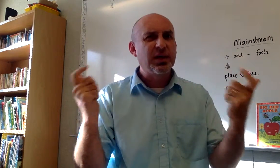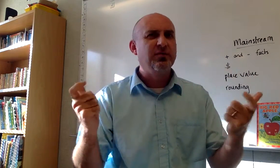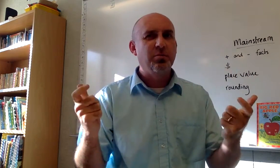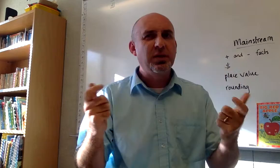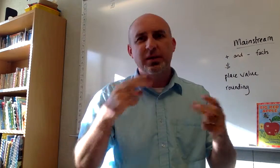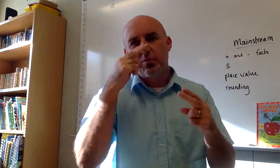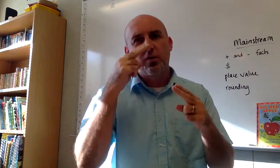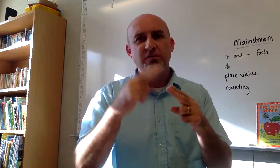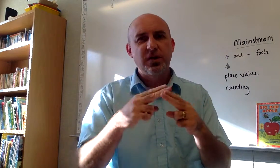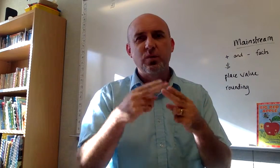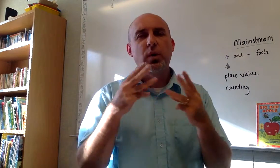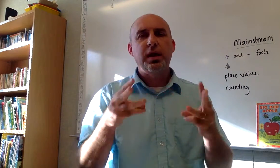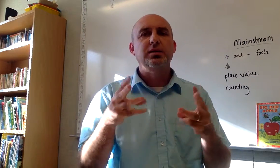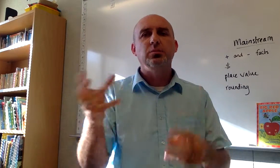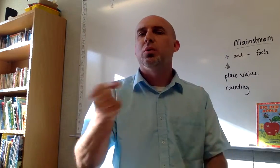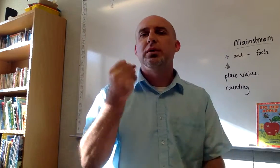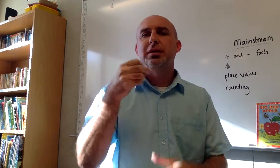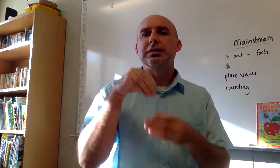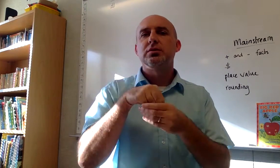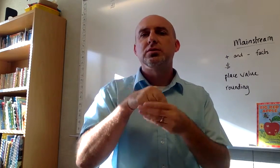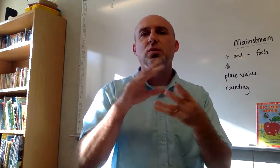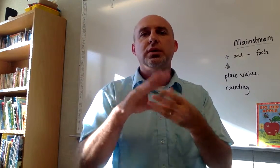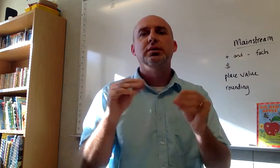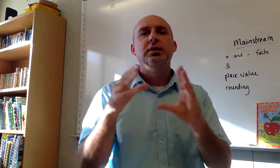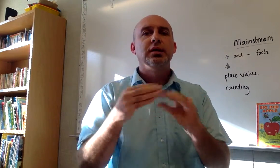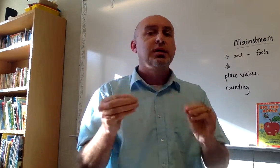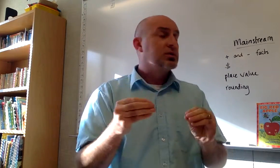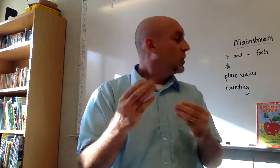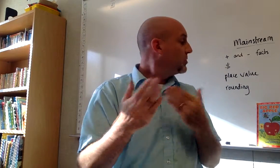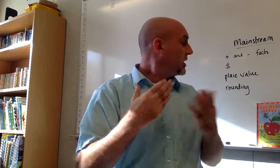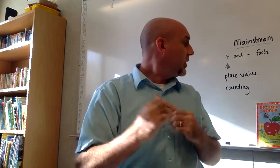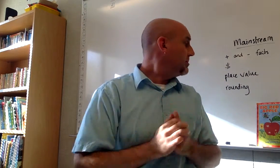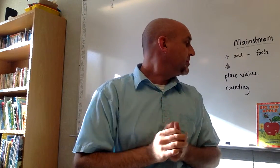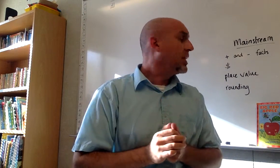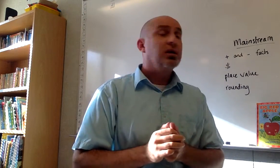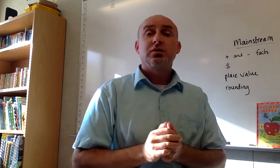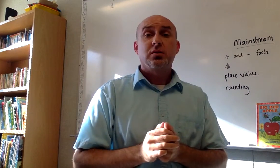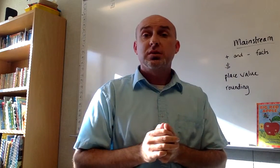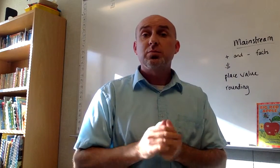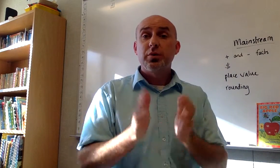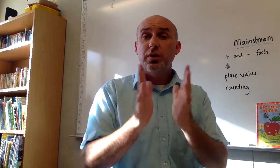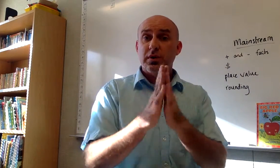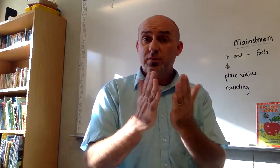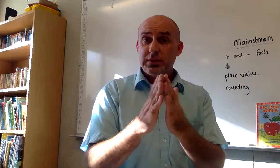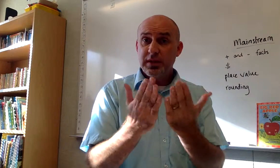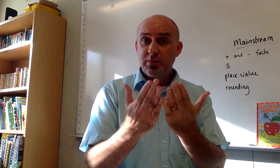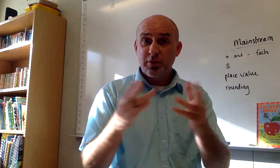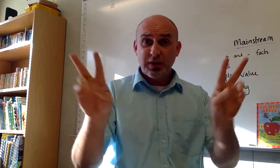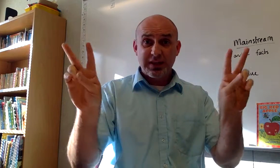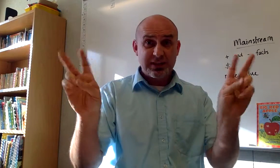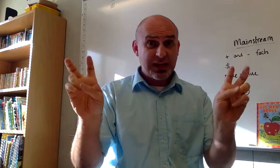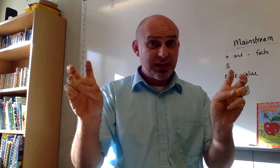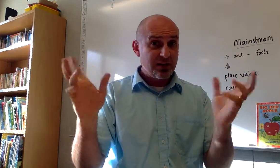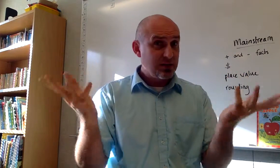of a big, more fun way to pull him into the story. So anyway, so this book, we'd sign book, and the title is